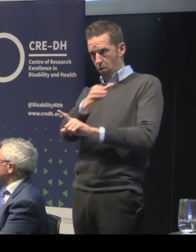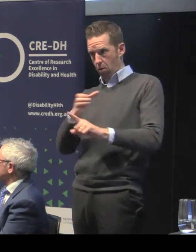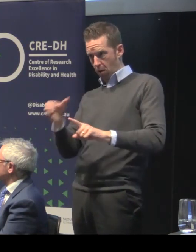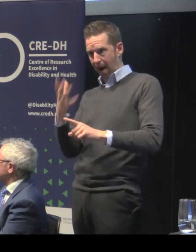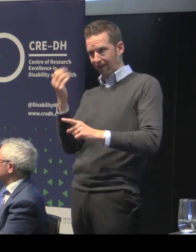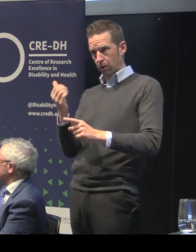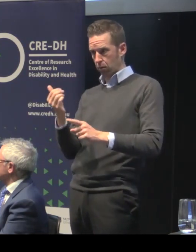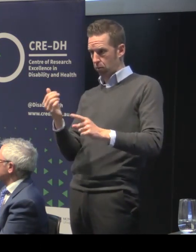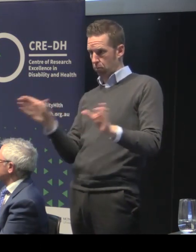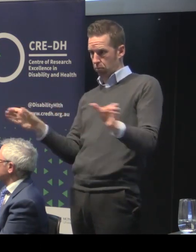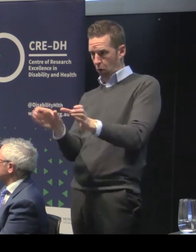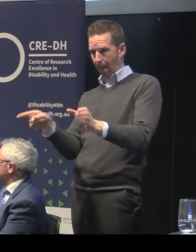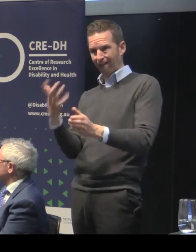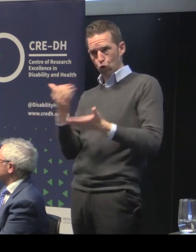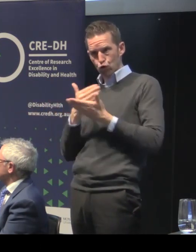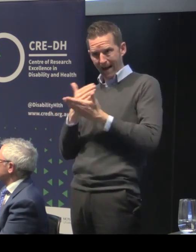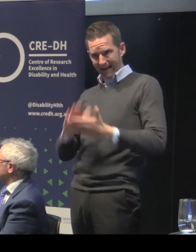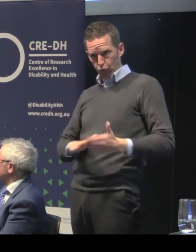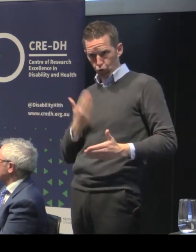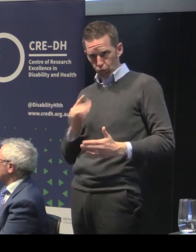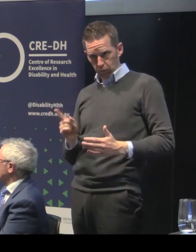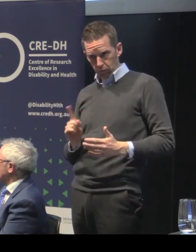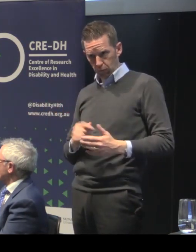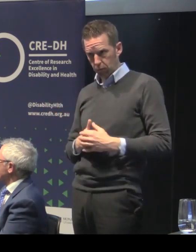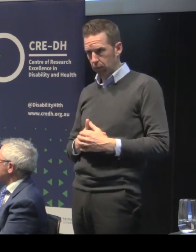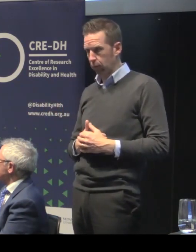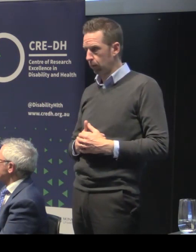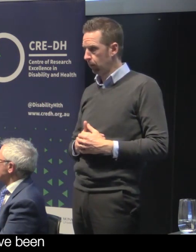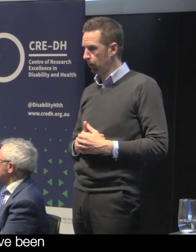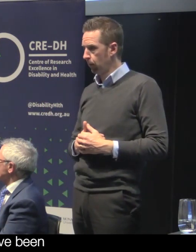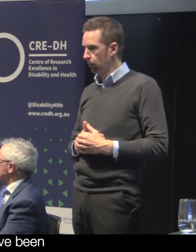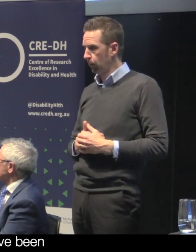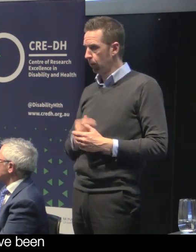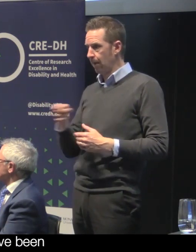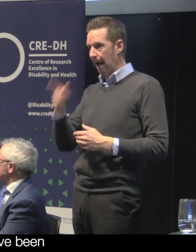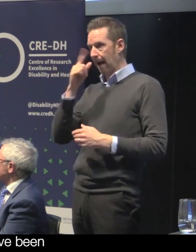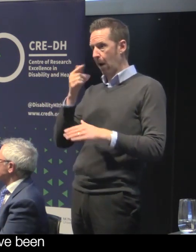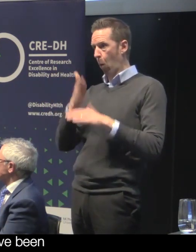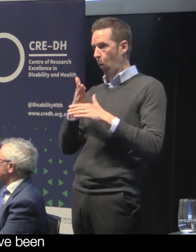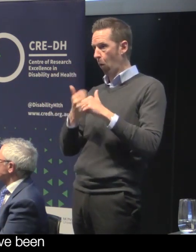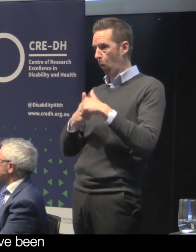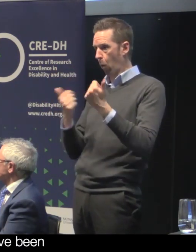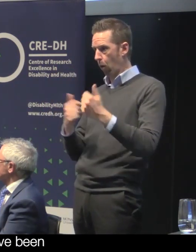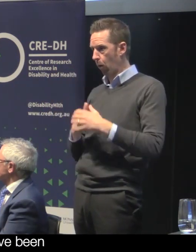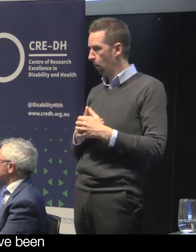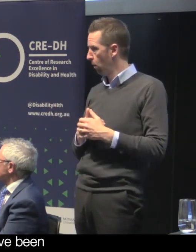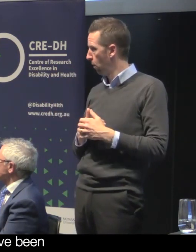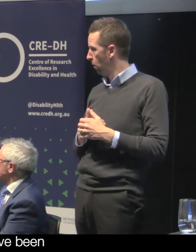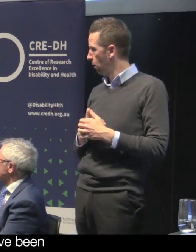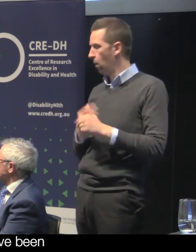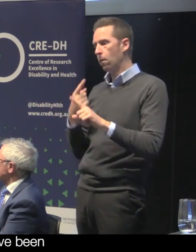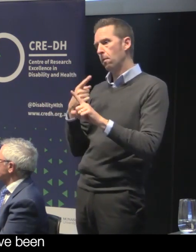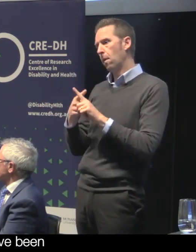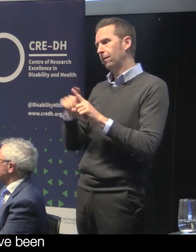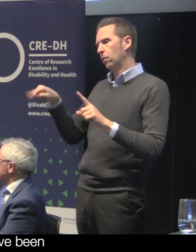so well. And also because for too long, people with intellectual disabilities, they've been trapped in day